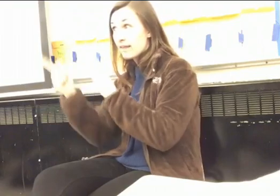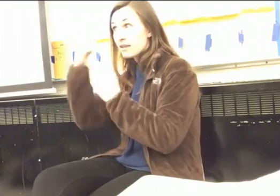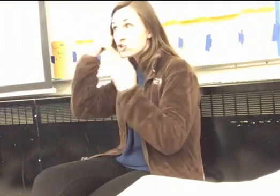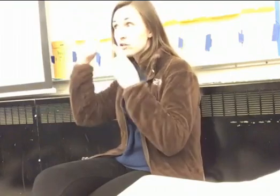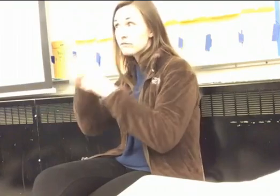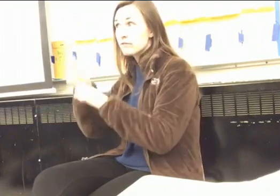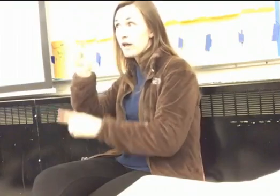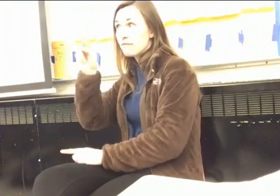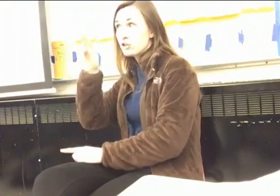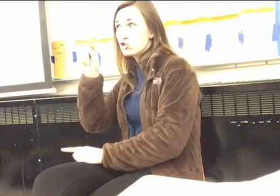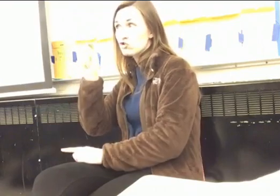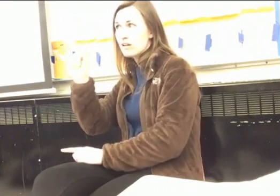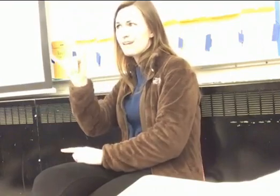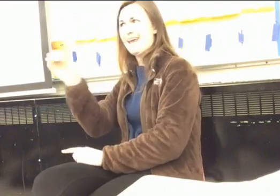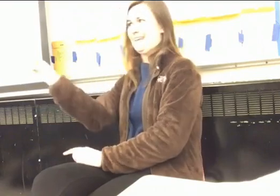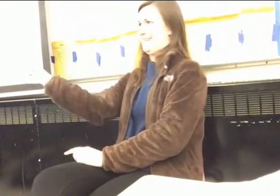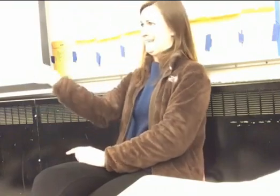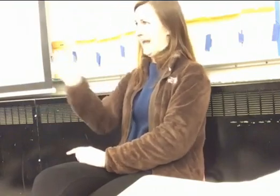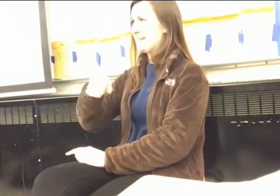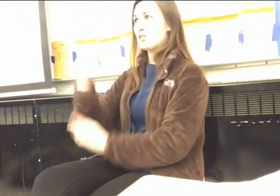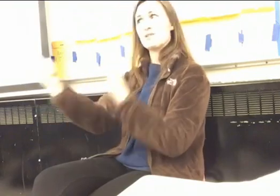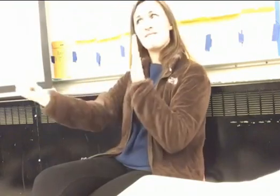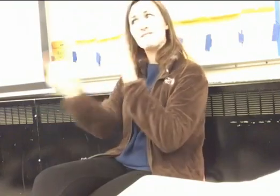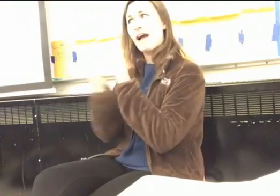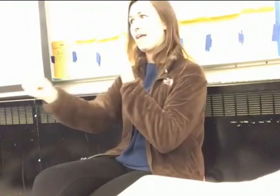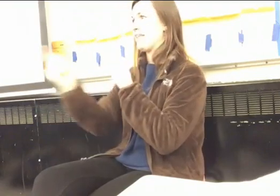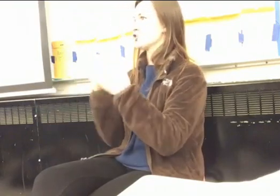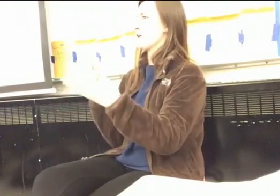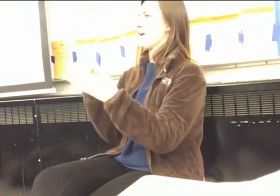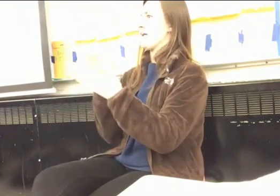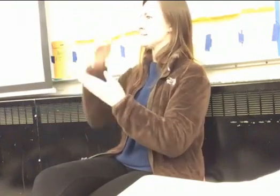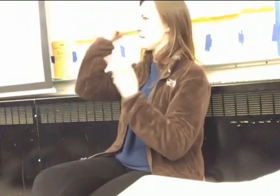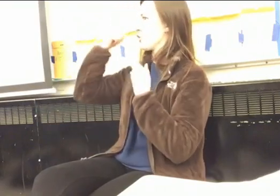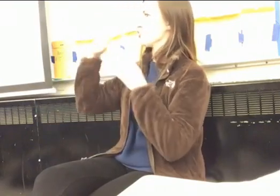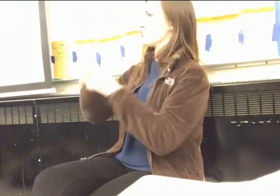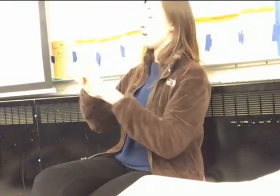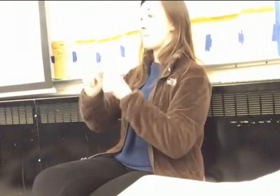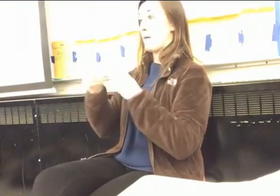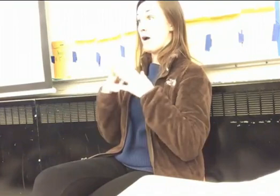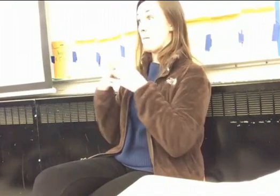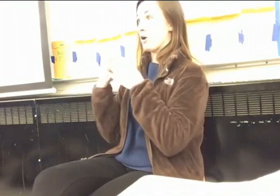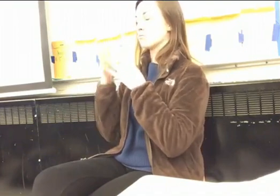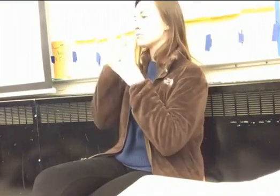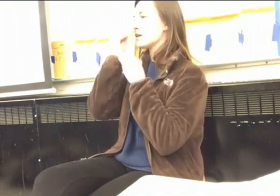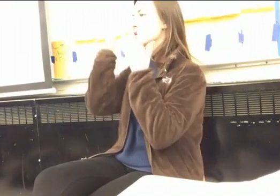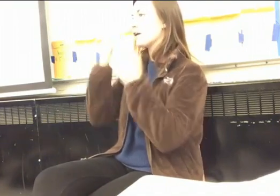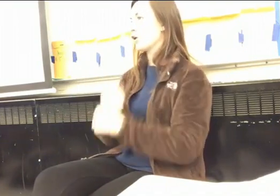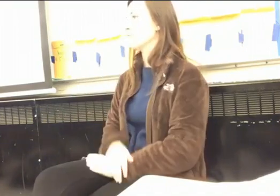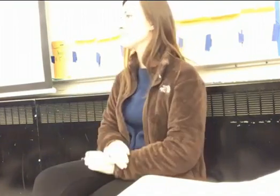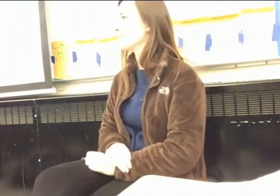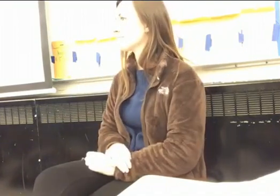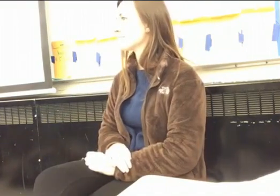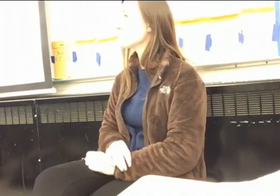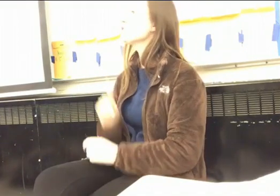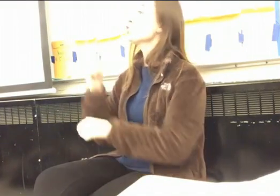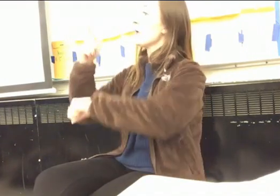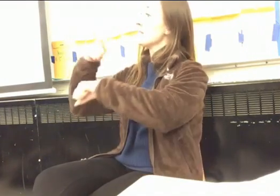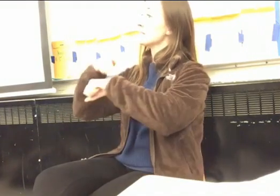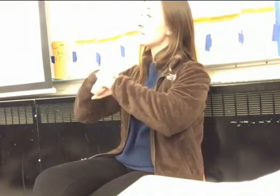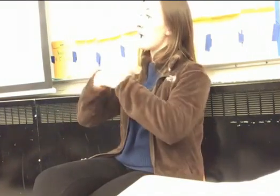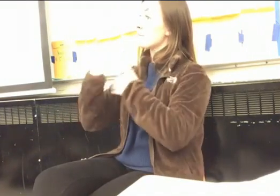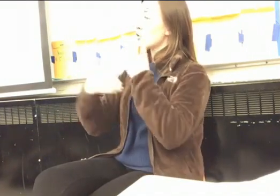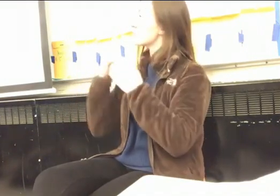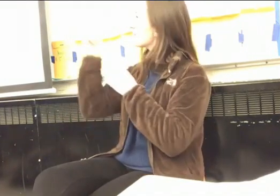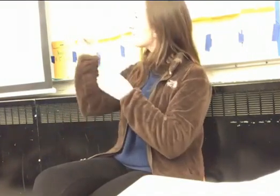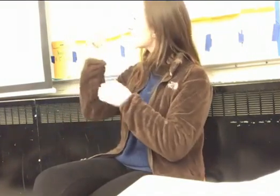yeah. Completely violated their treaty. America doesn't really care. Now, as time goes on, this guy named Crazy